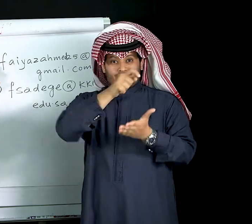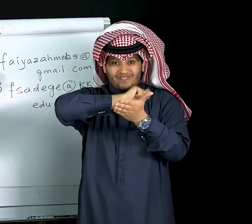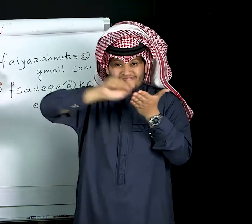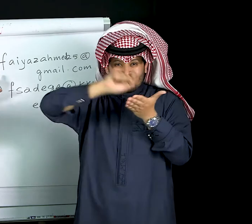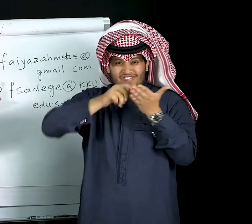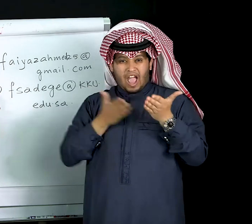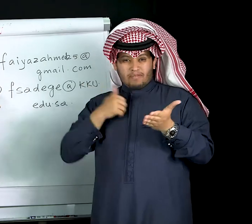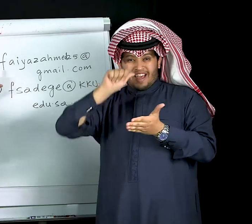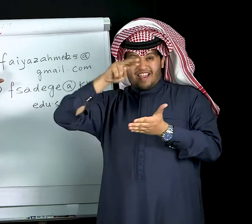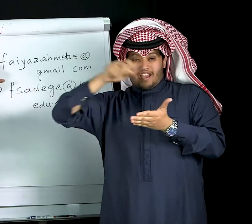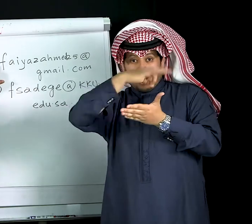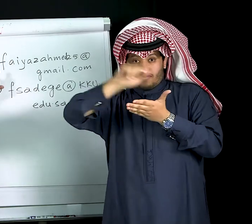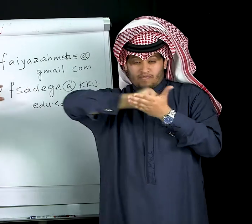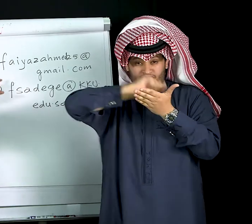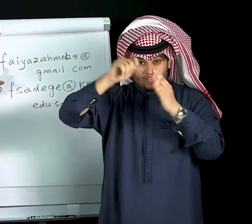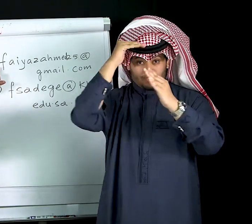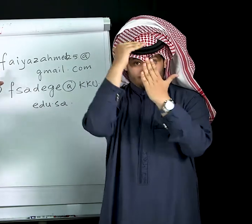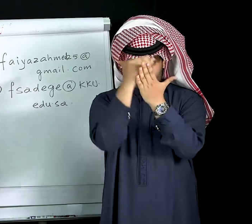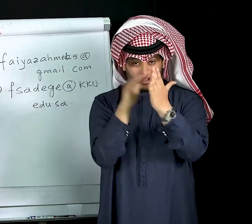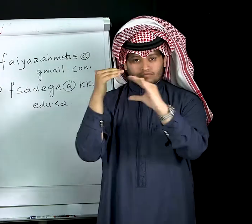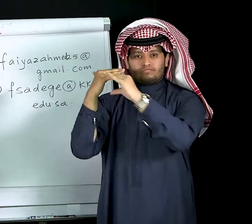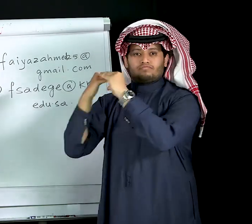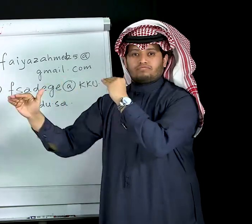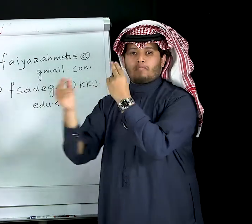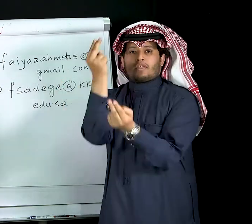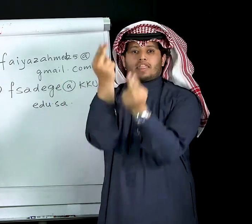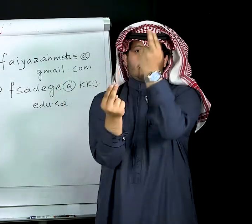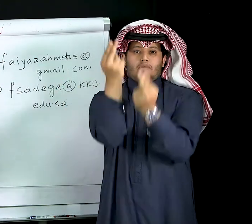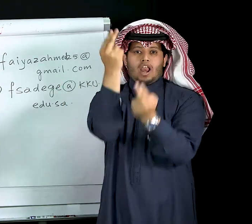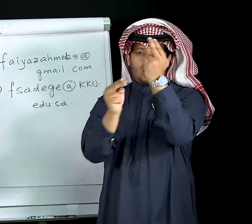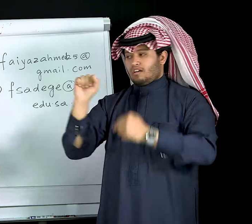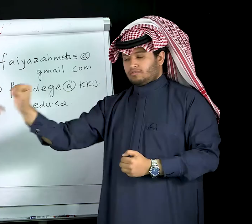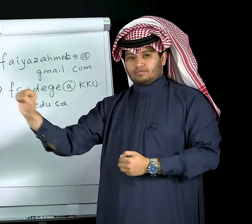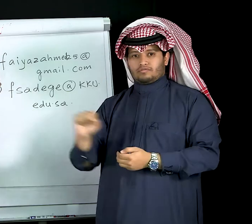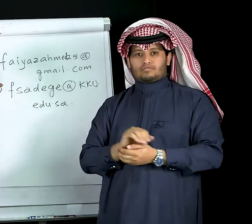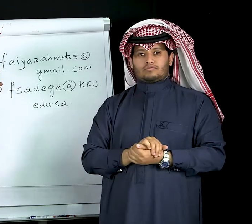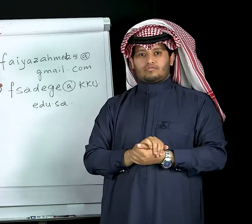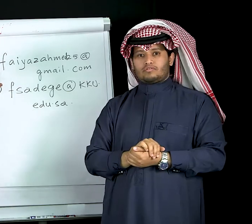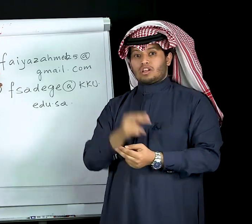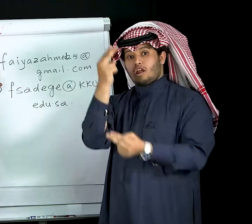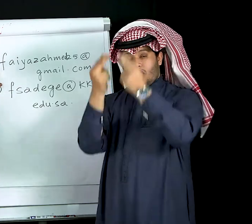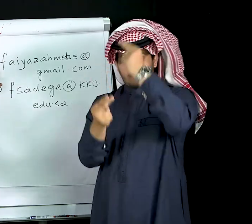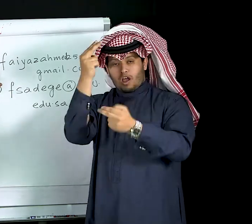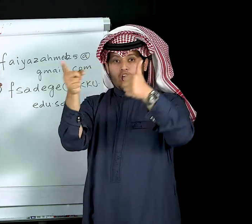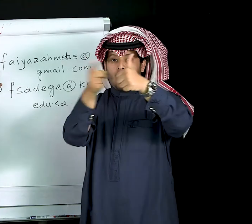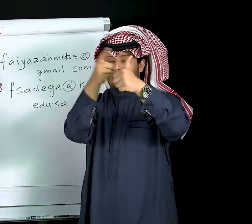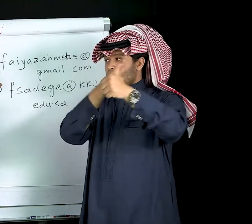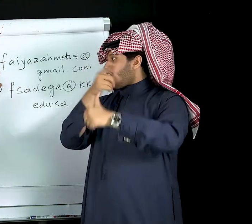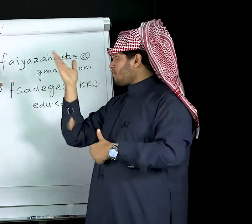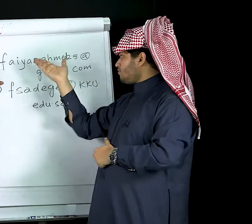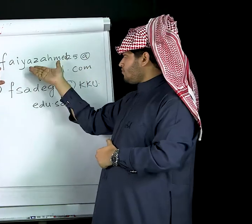on one of these two email IDs. My first email ID